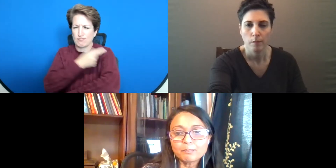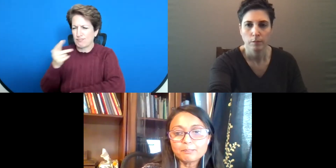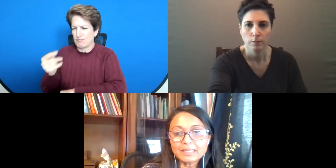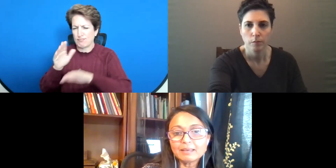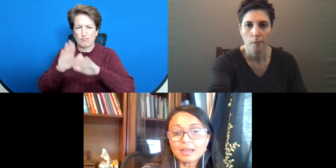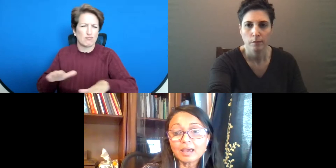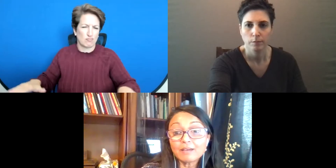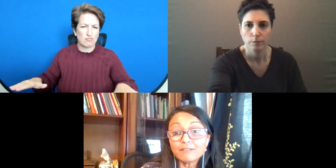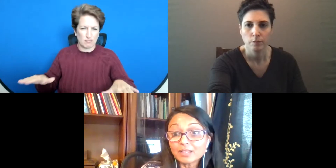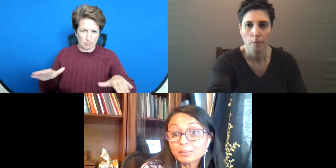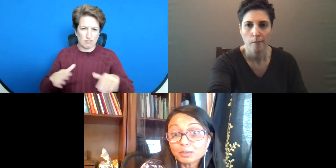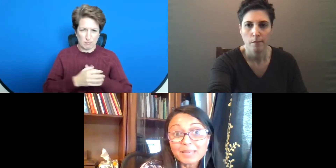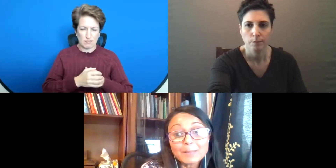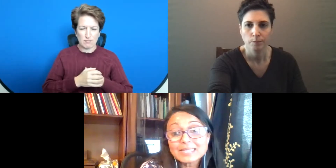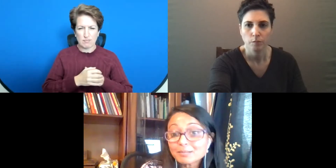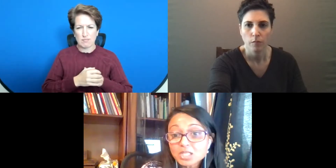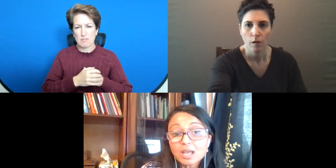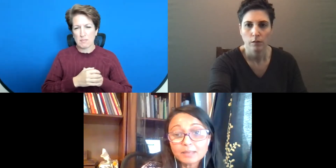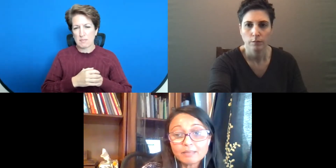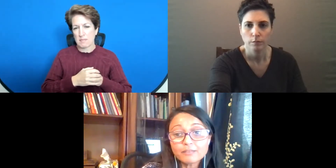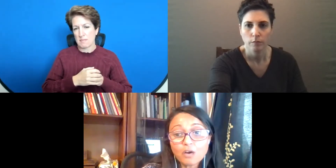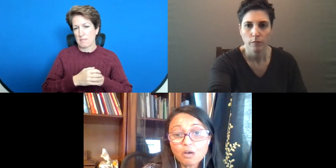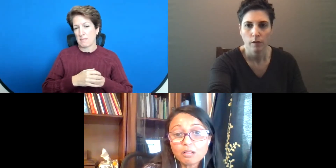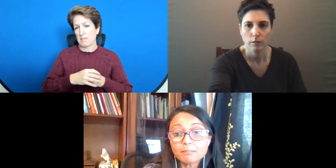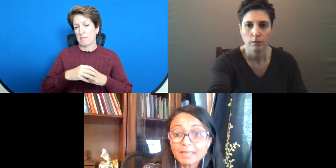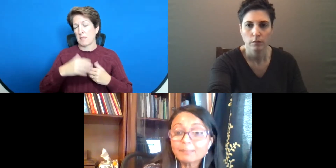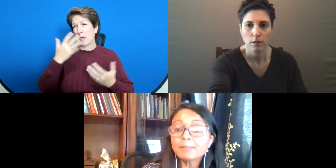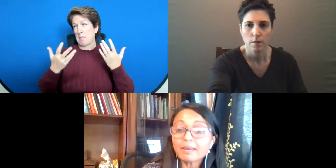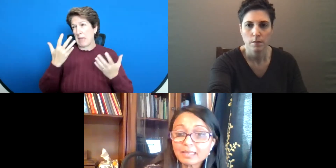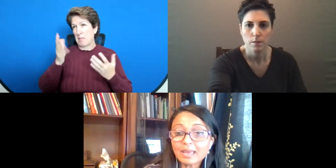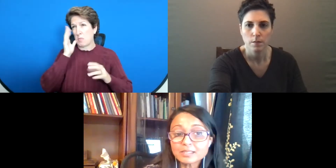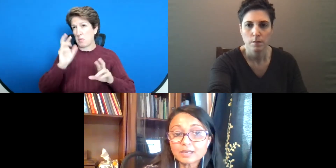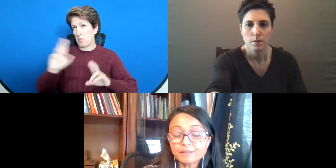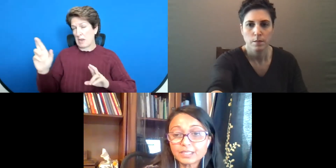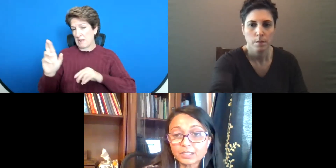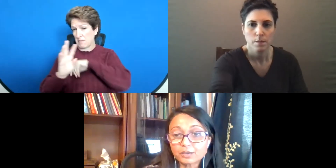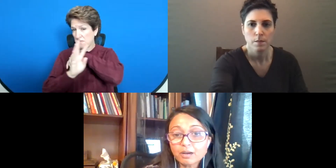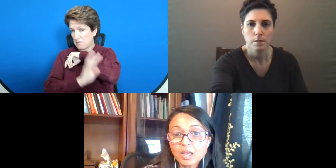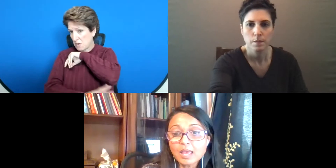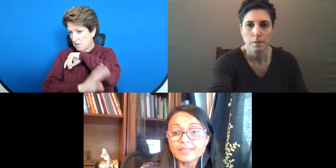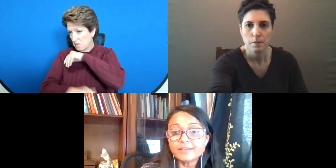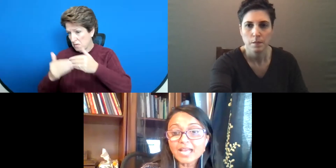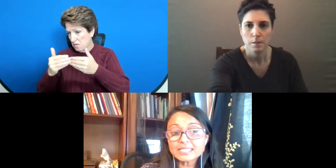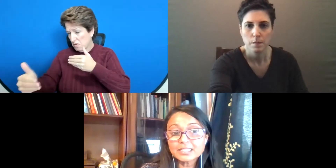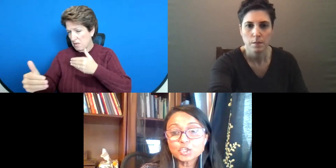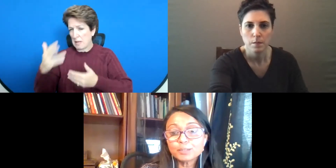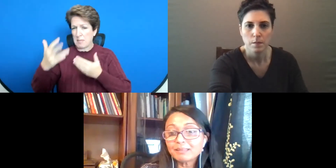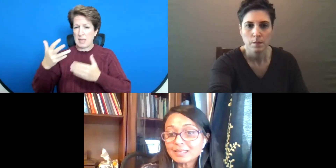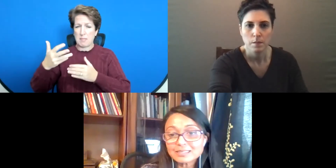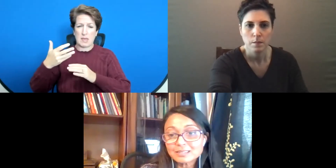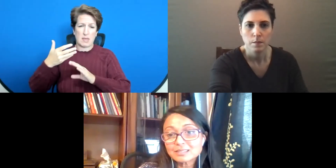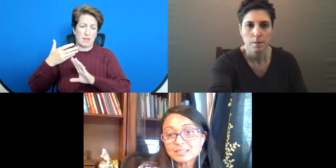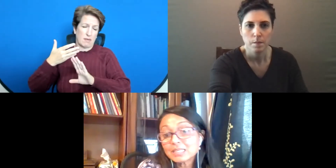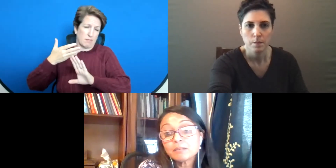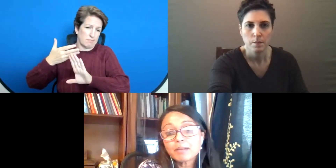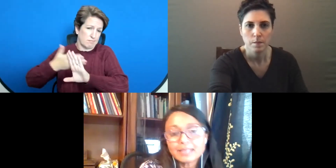It will be available maybe sometime in the fall, maybe by the end of the year. The vaccine could